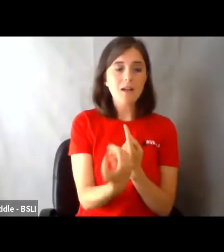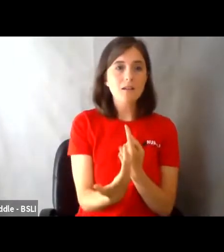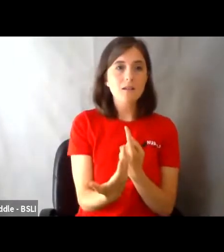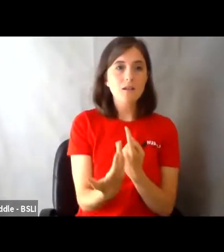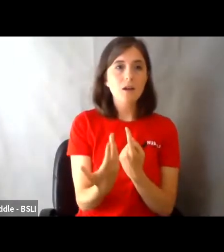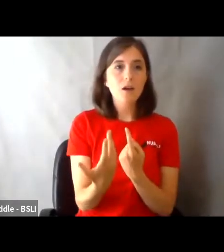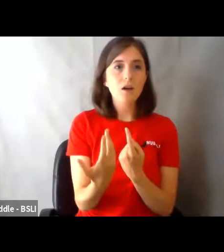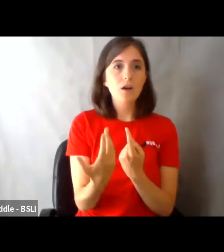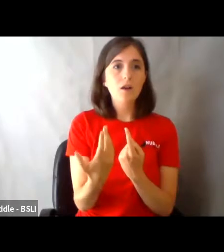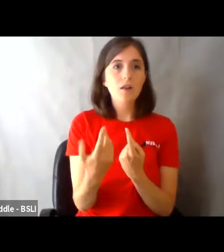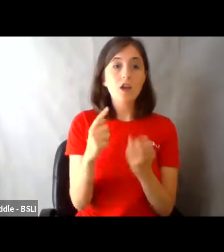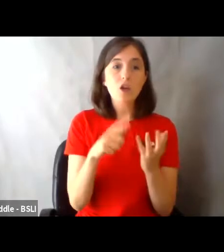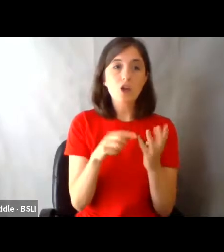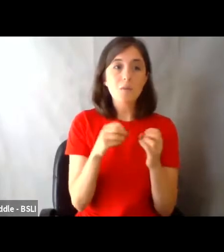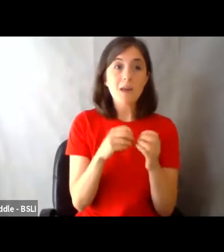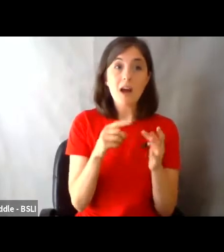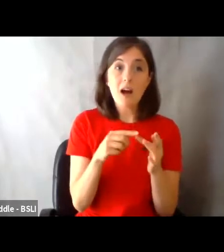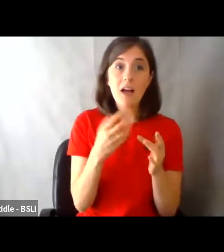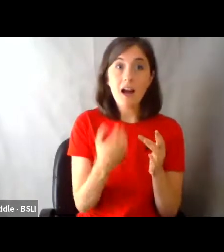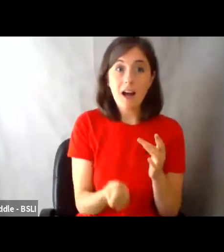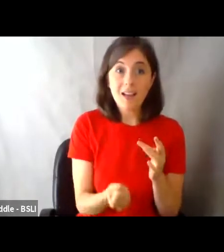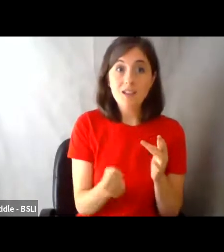on